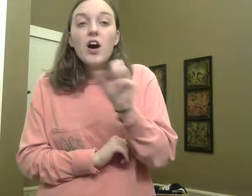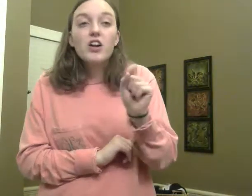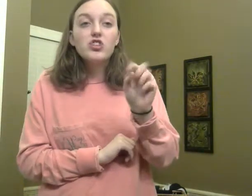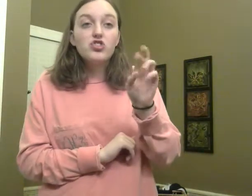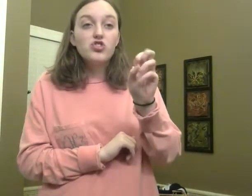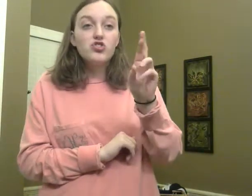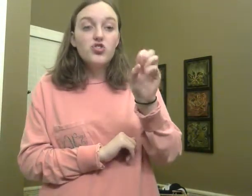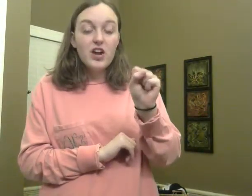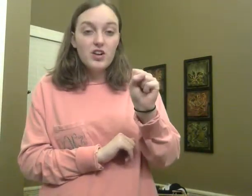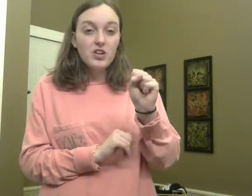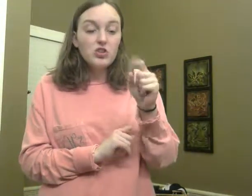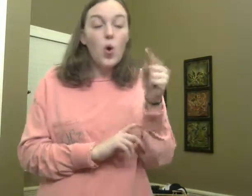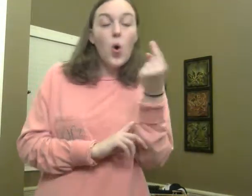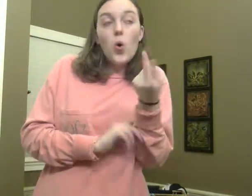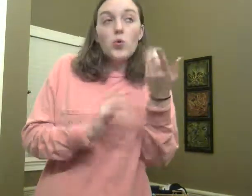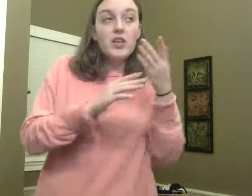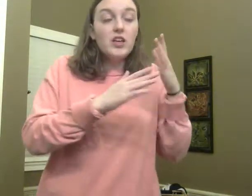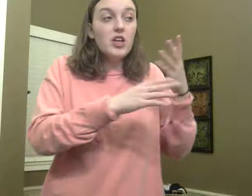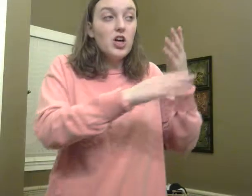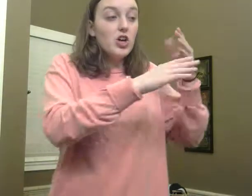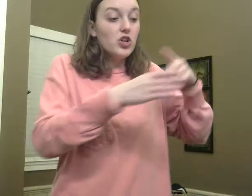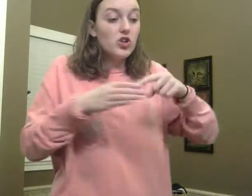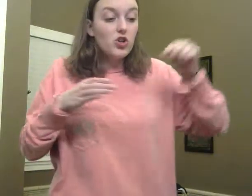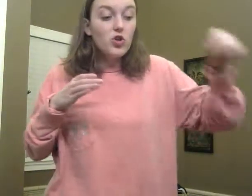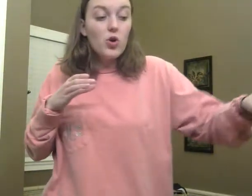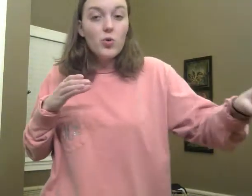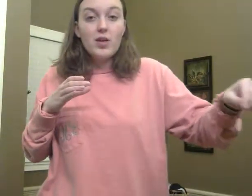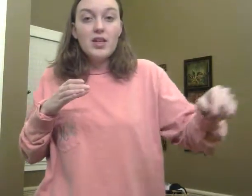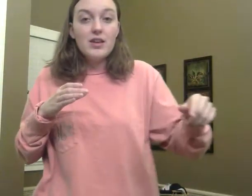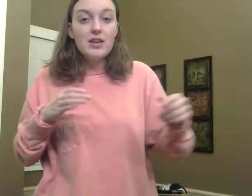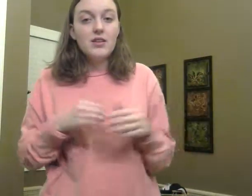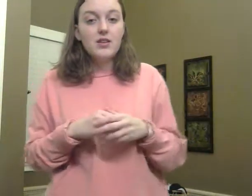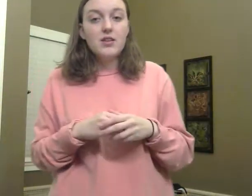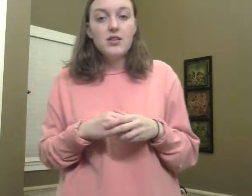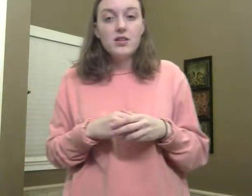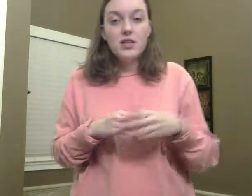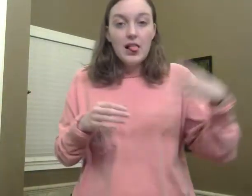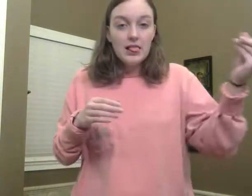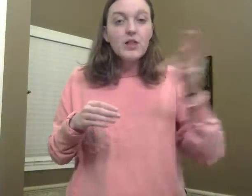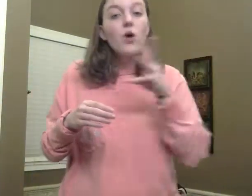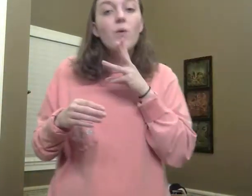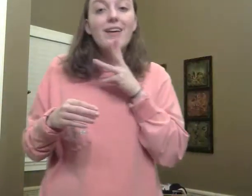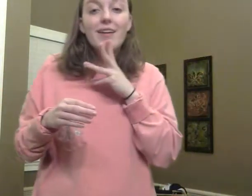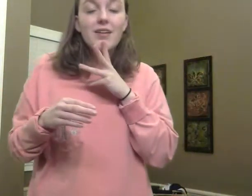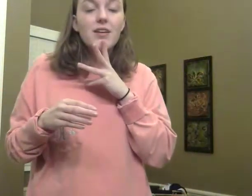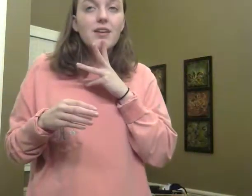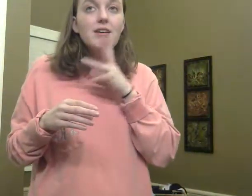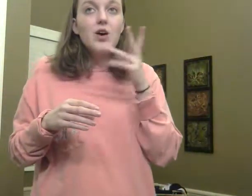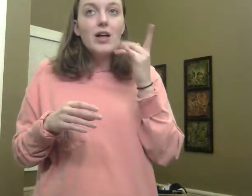wind forces them off the water. Do you know what inland is, Emily? Yes, ma'am. Okay. So will they ever go on